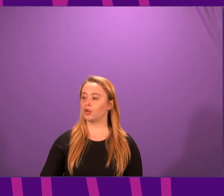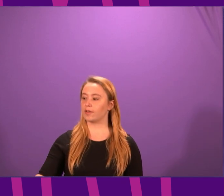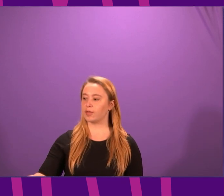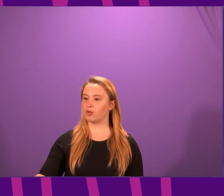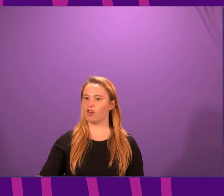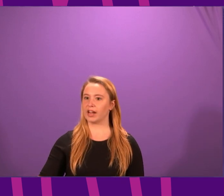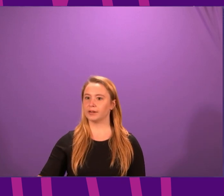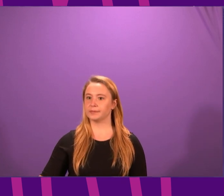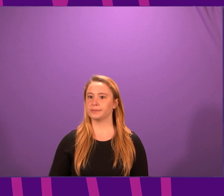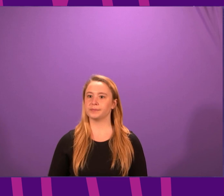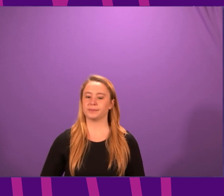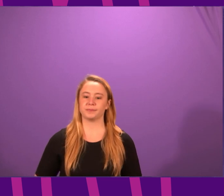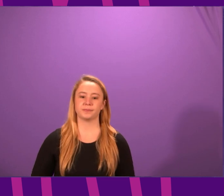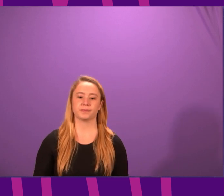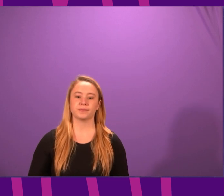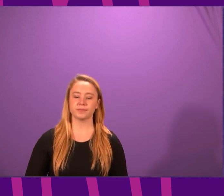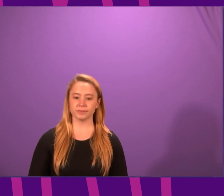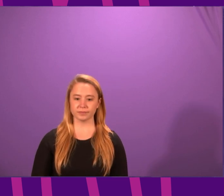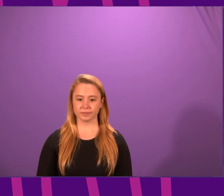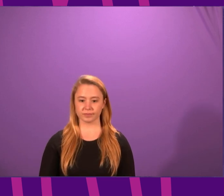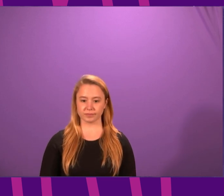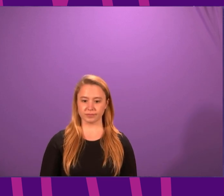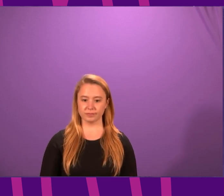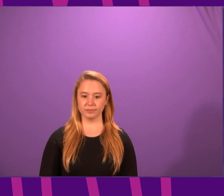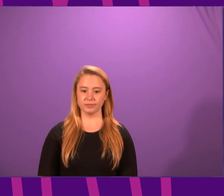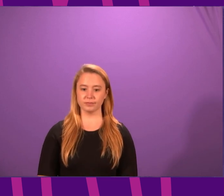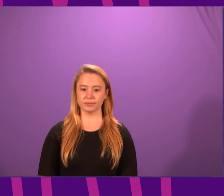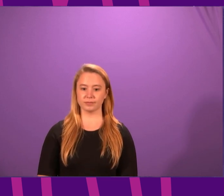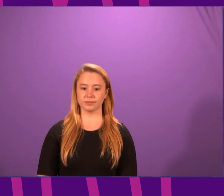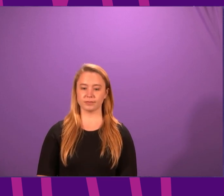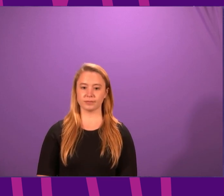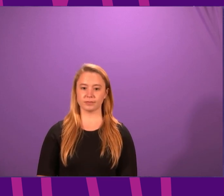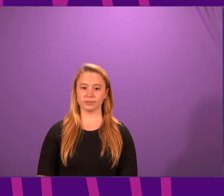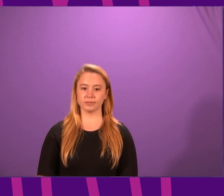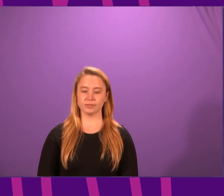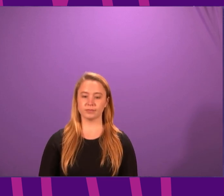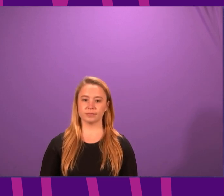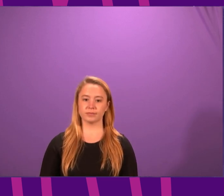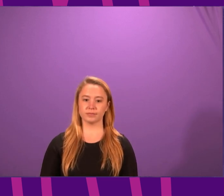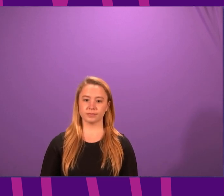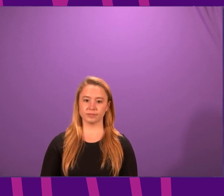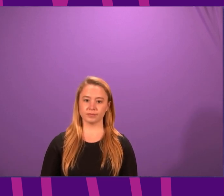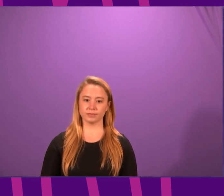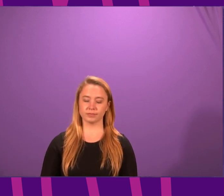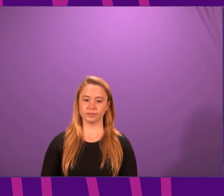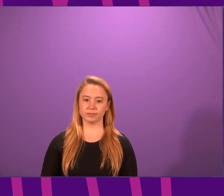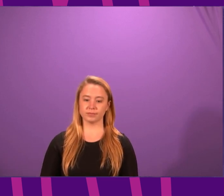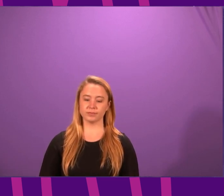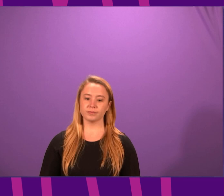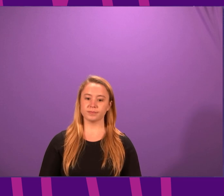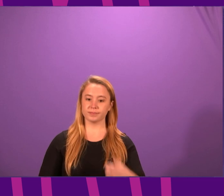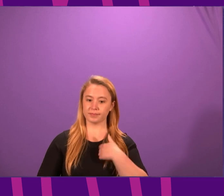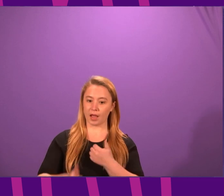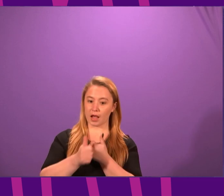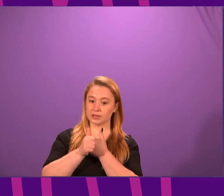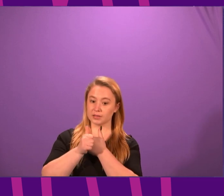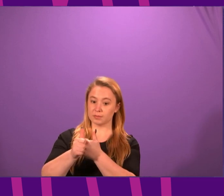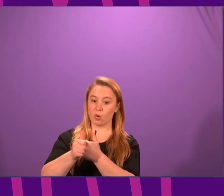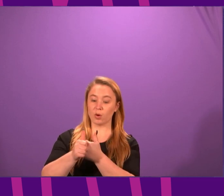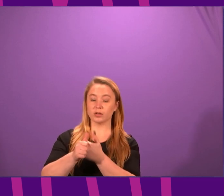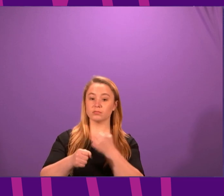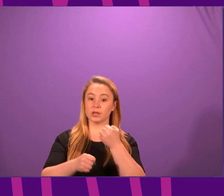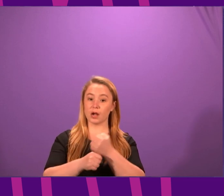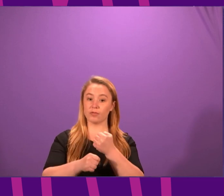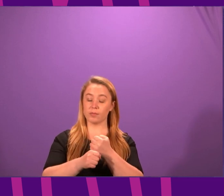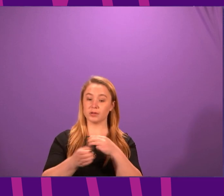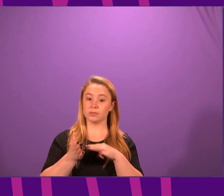Thank you very much indeed, Presiding Officer. Can I speak in support of the Scottish Government's motion, but can I also welcome many of